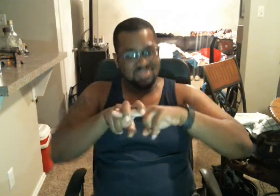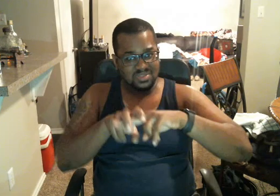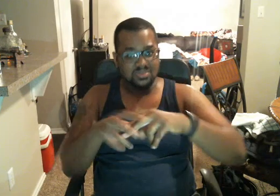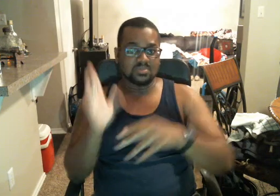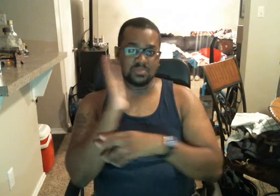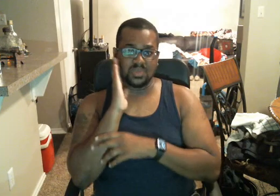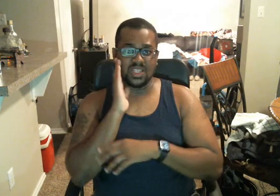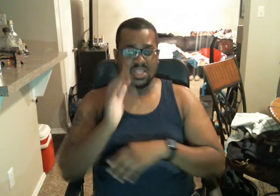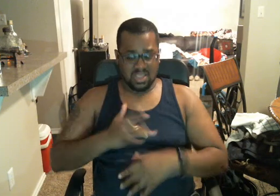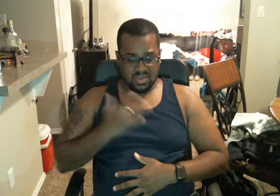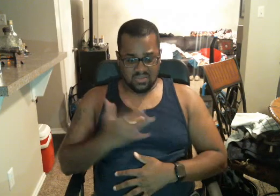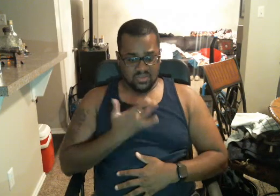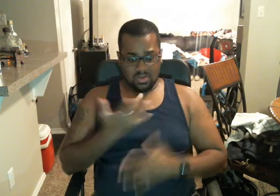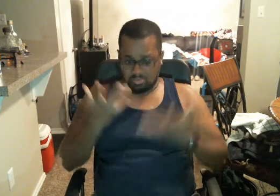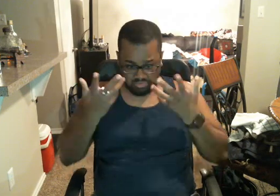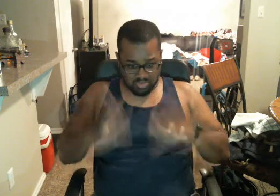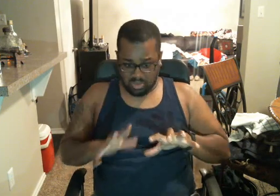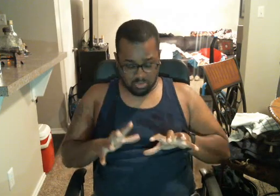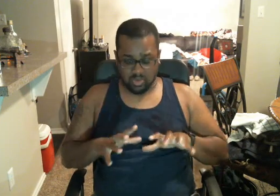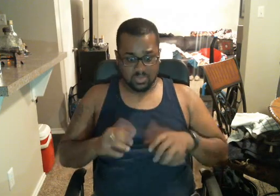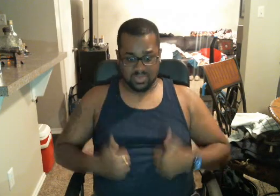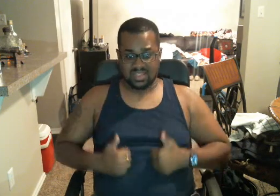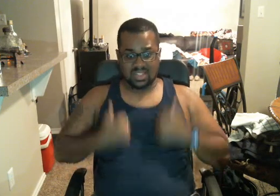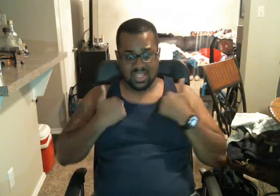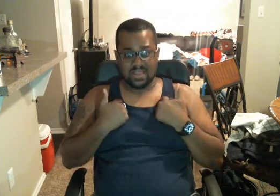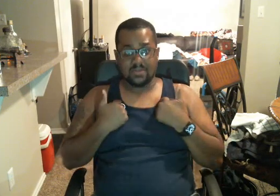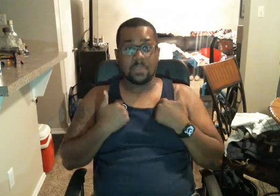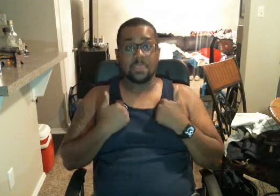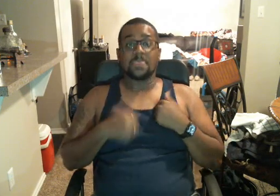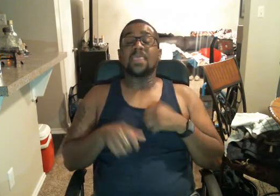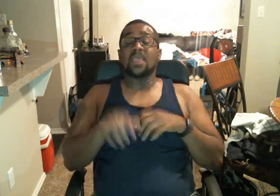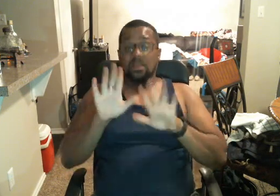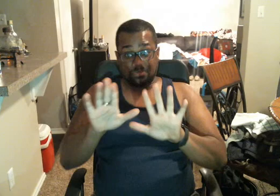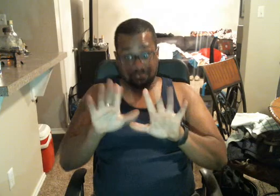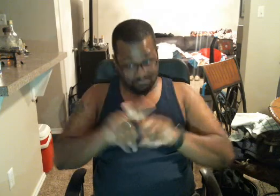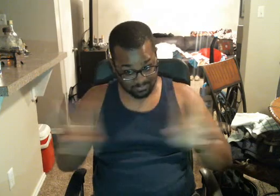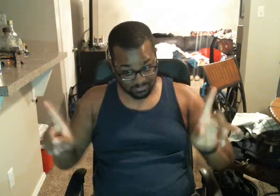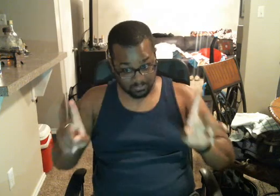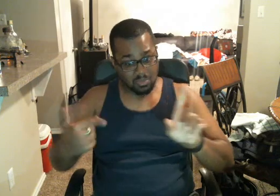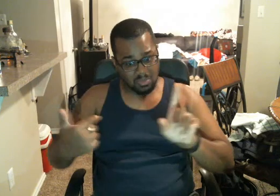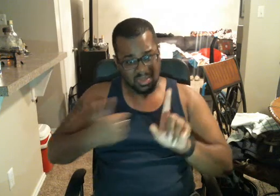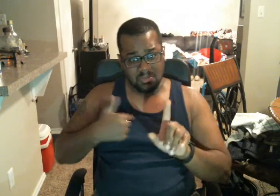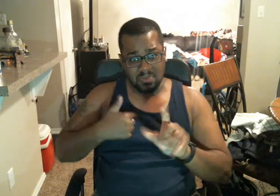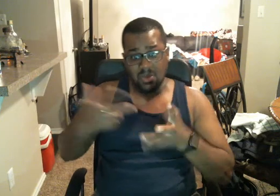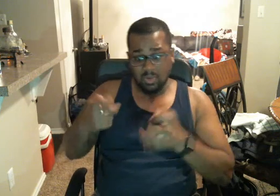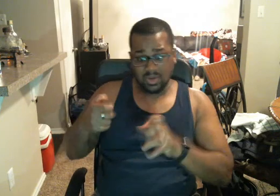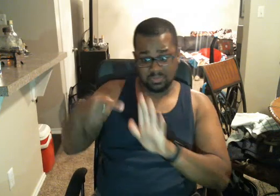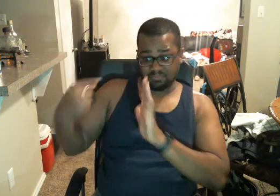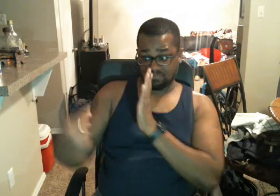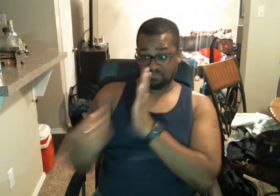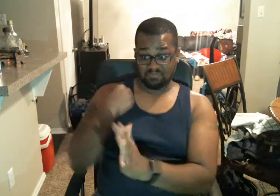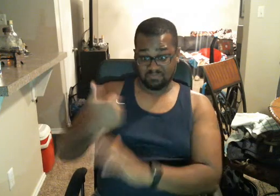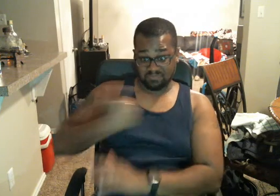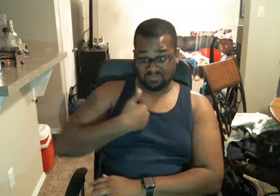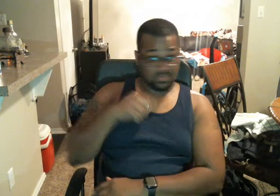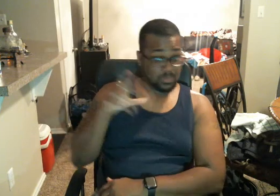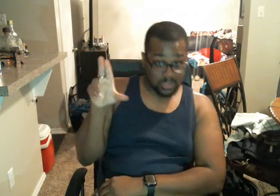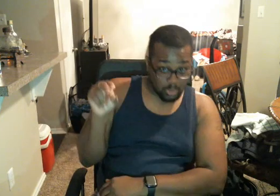live. Now, there's a difference. I was not contemplating taking my own life because I'd been through this before. I had suffered